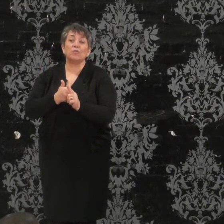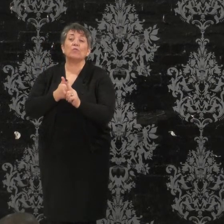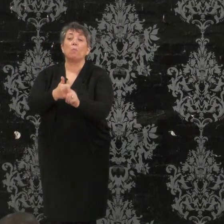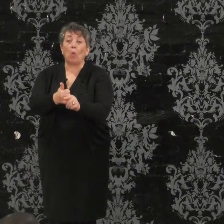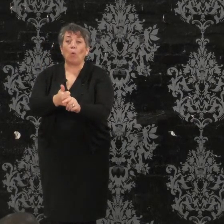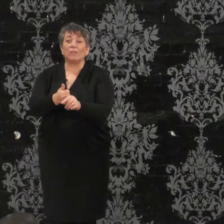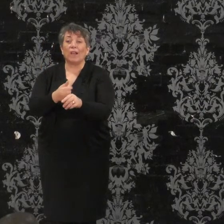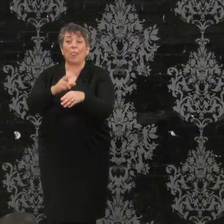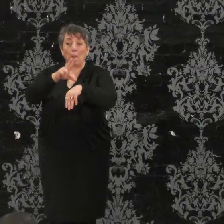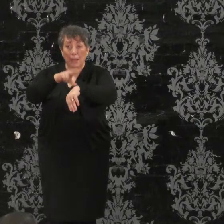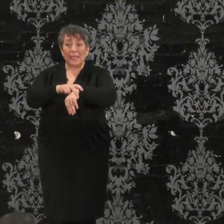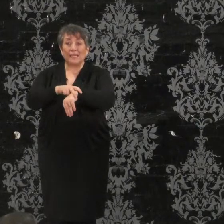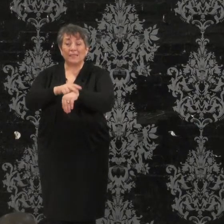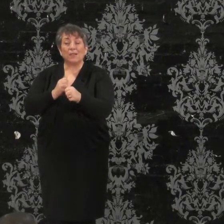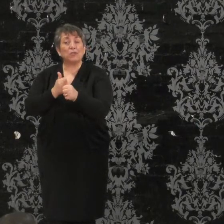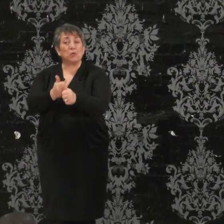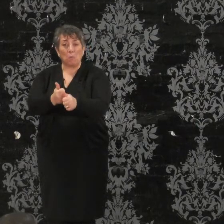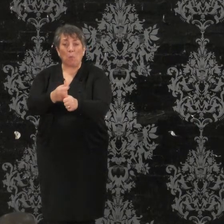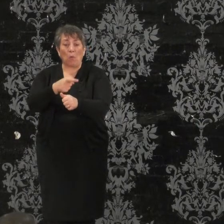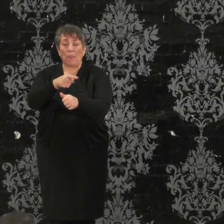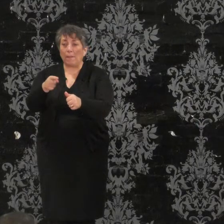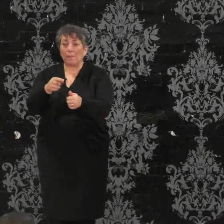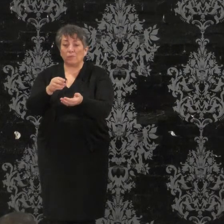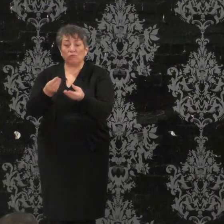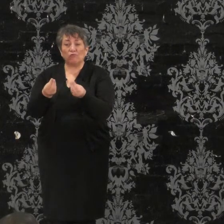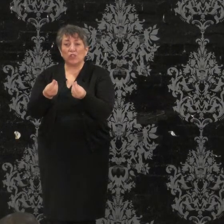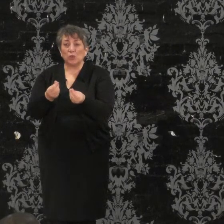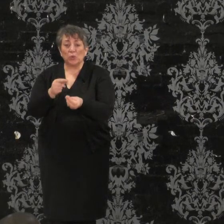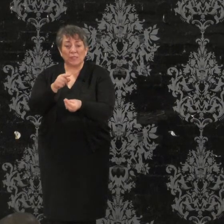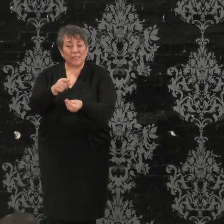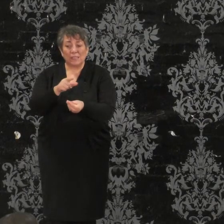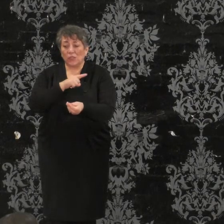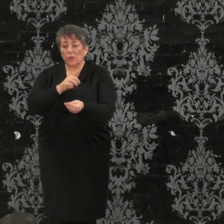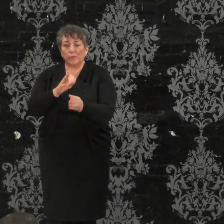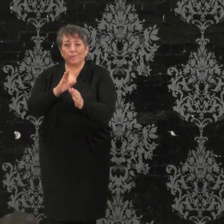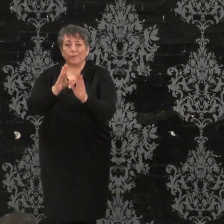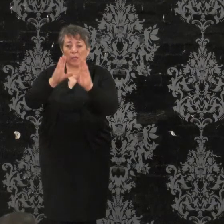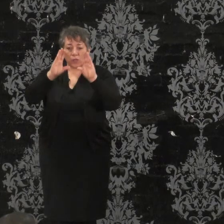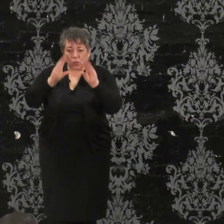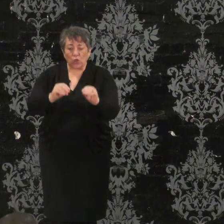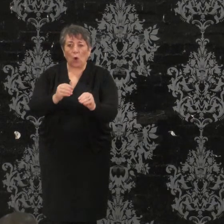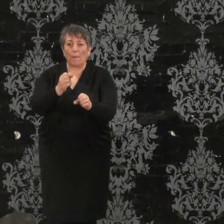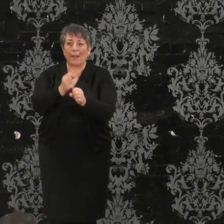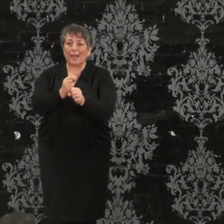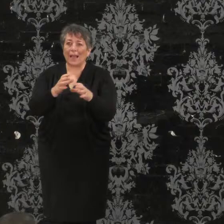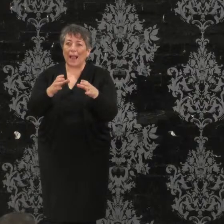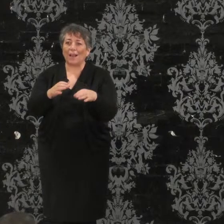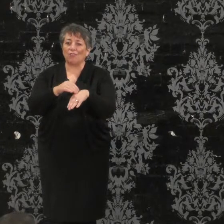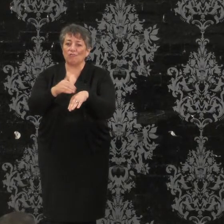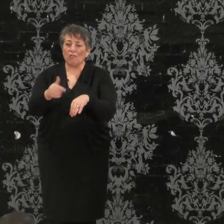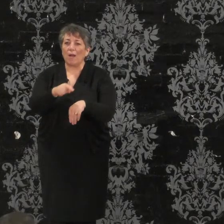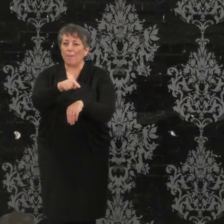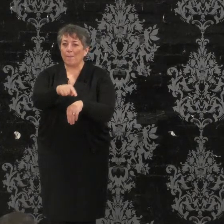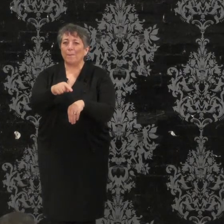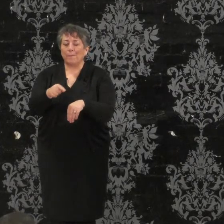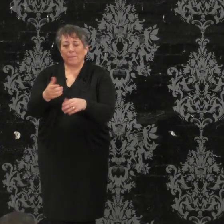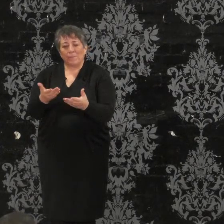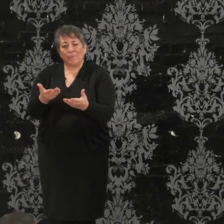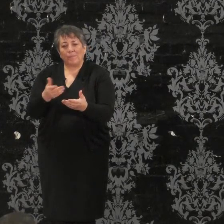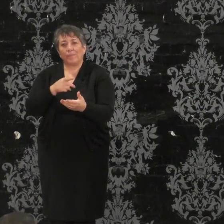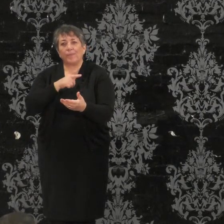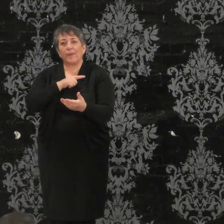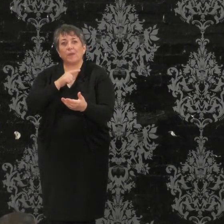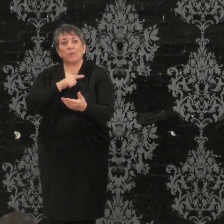and to bear down relentlessly on offenders. That's why I commit again today to do